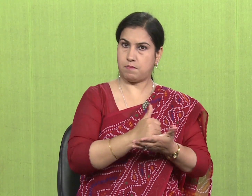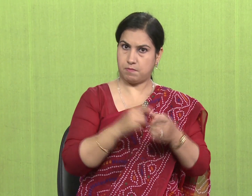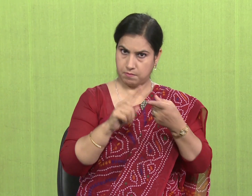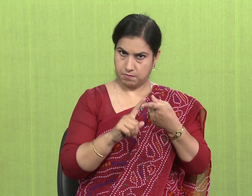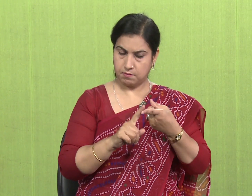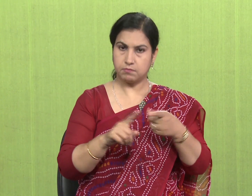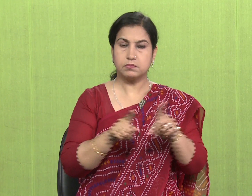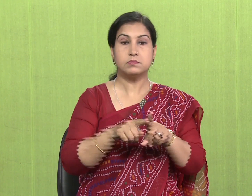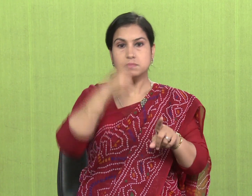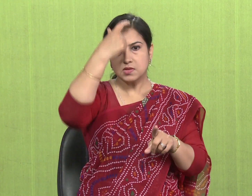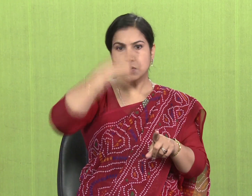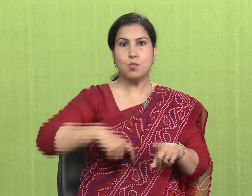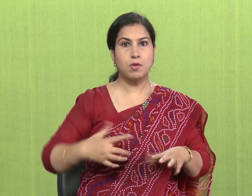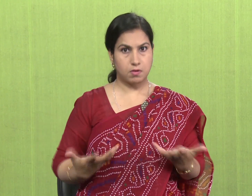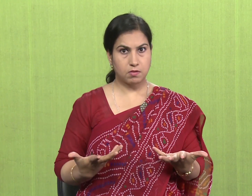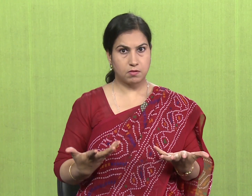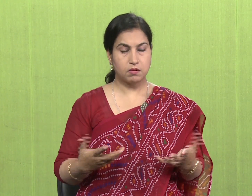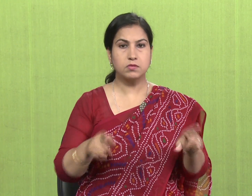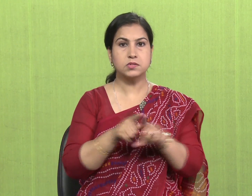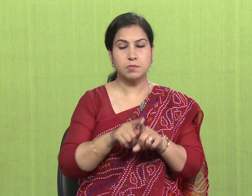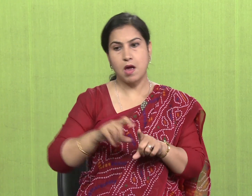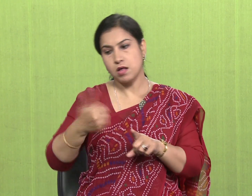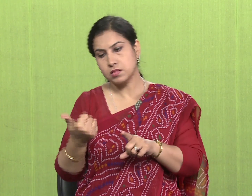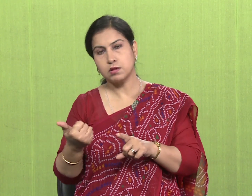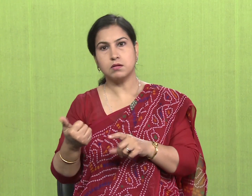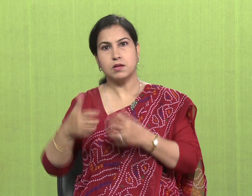in humans and other animals.